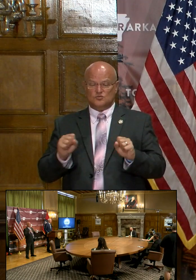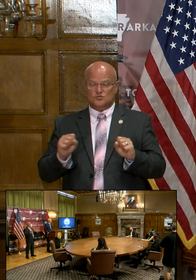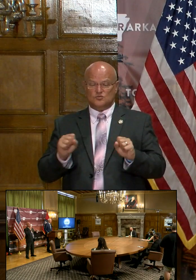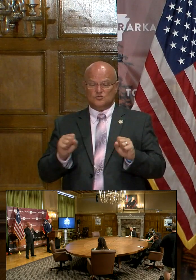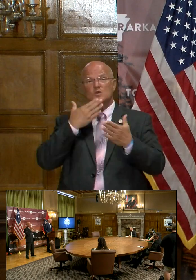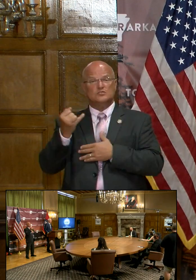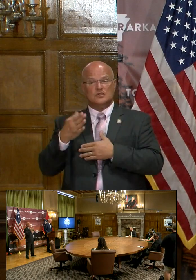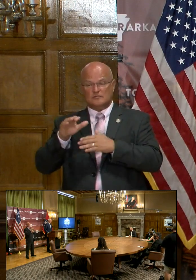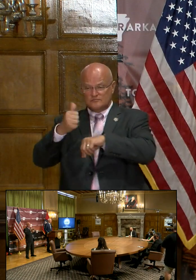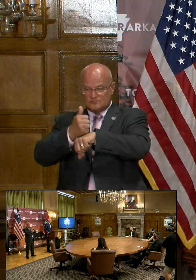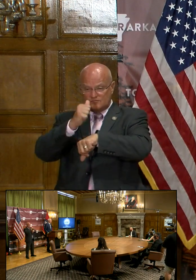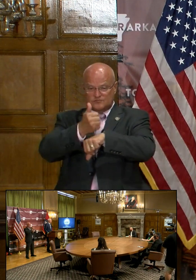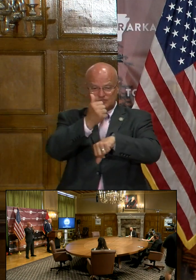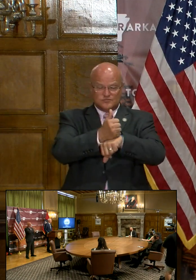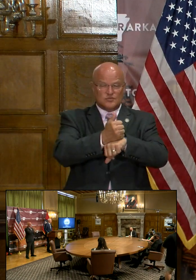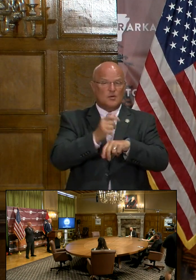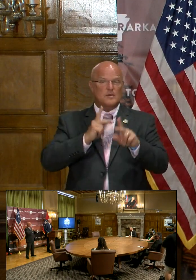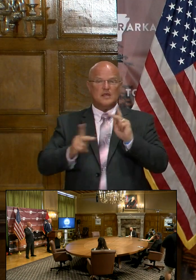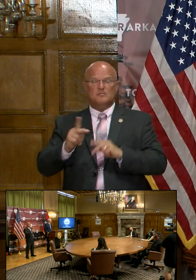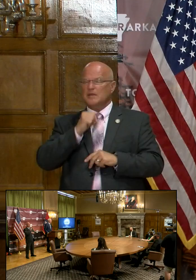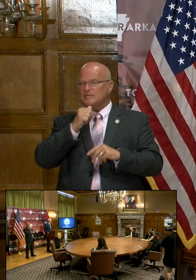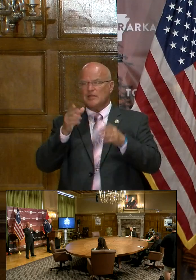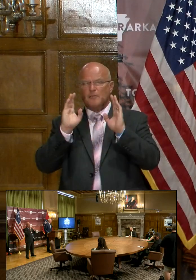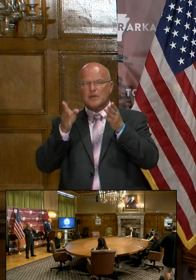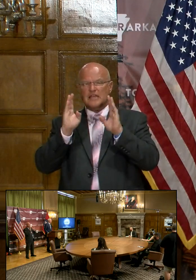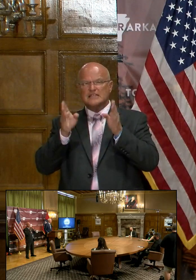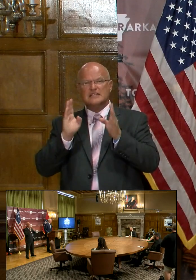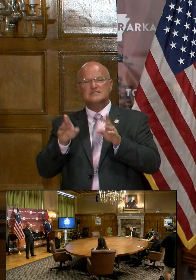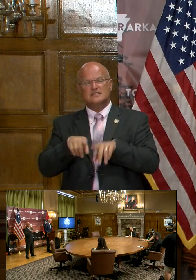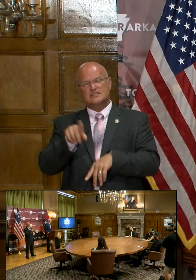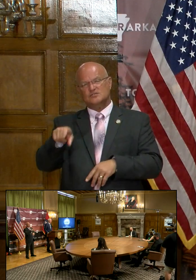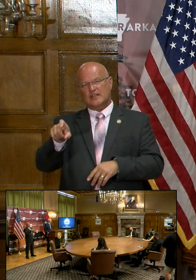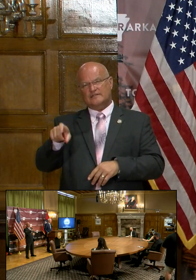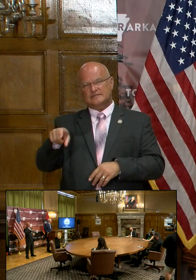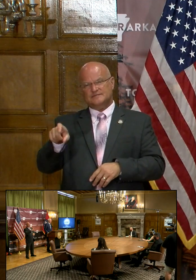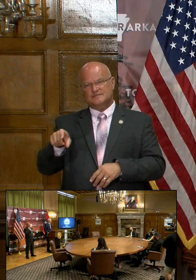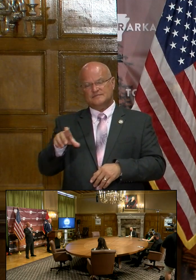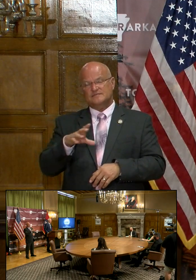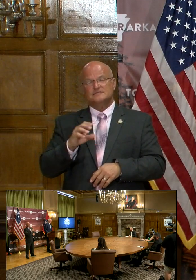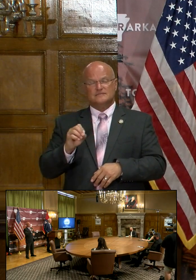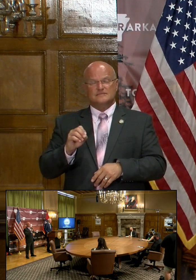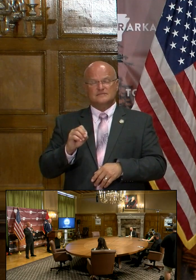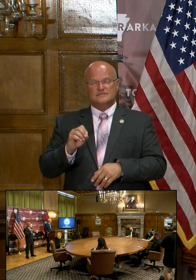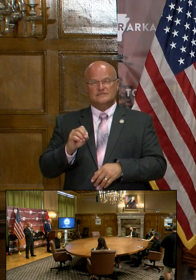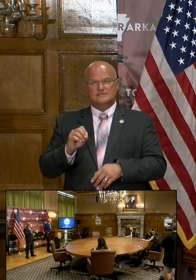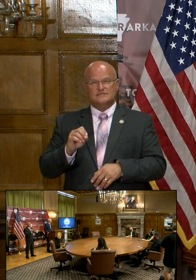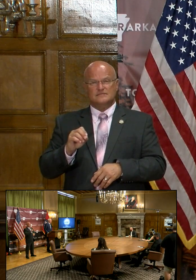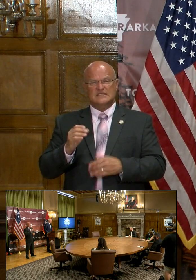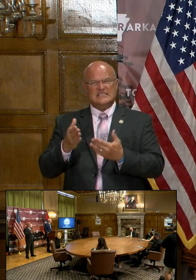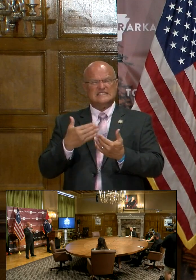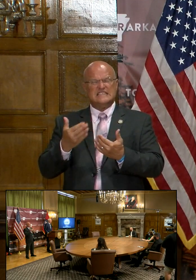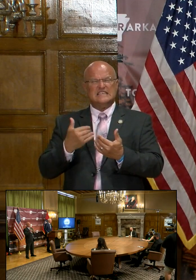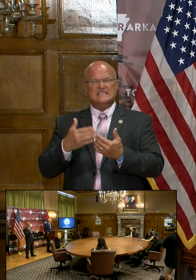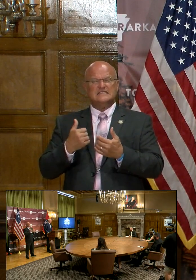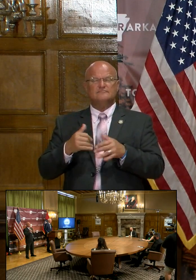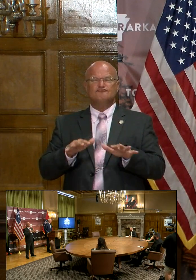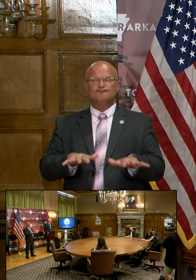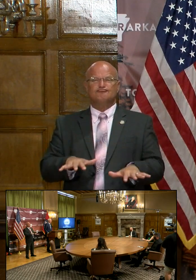a very good job, but not everybody was paying as close attention to it as they should have. And you know, it's easy to get